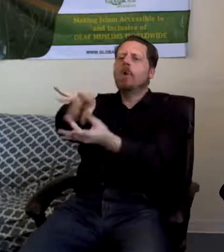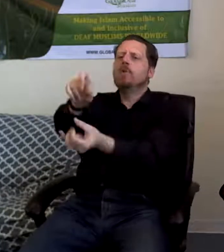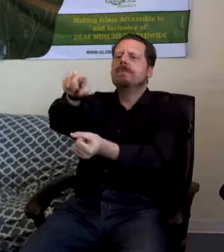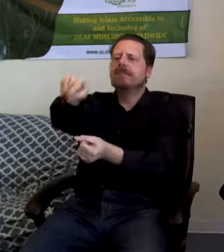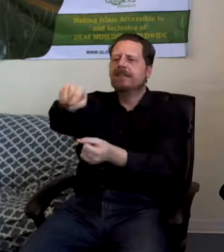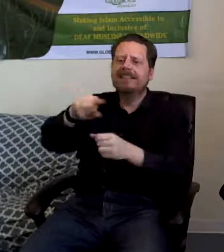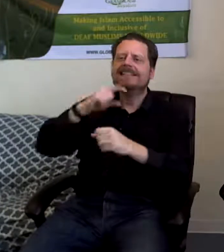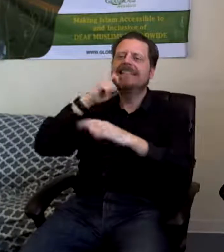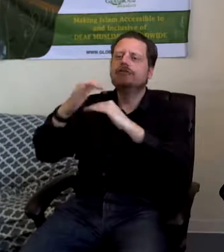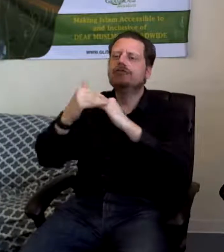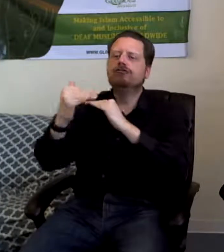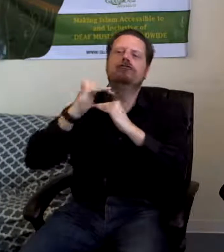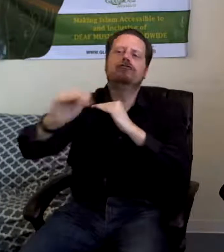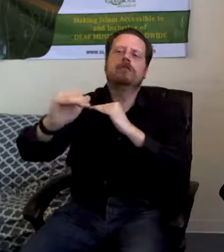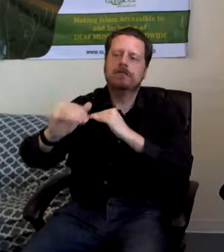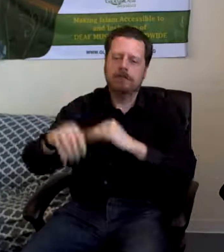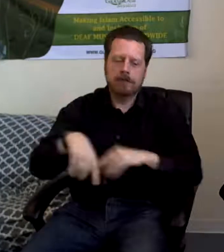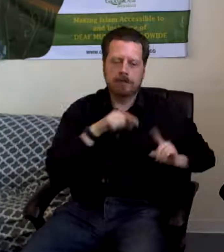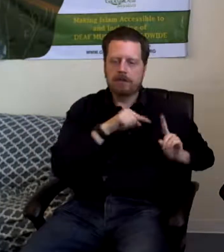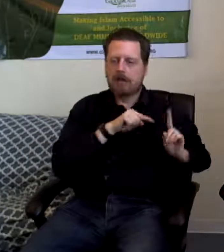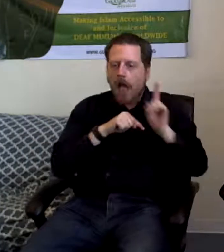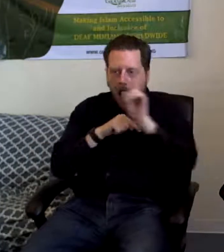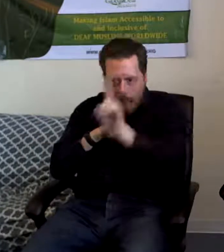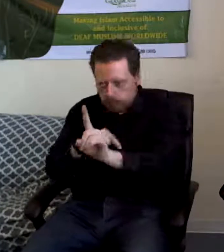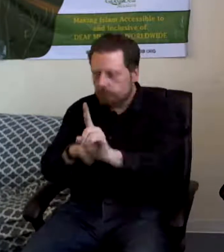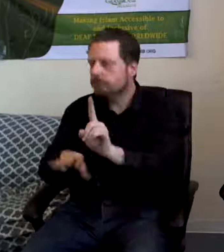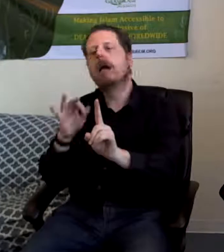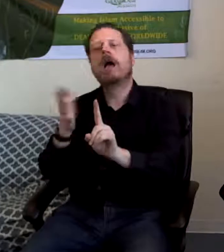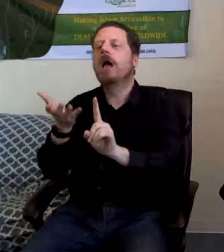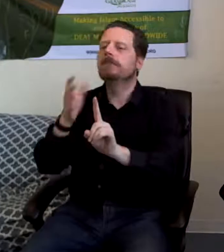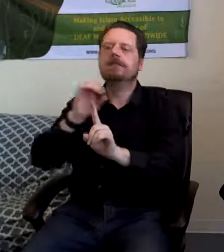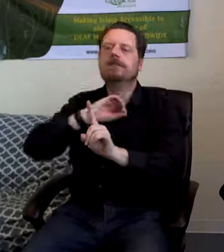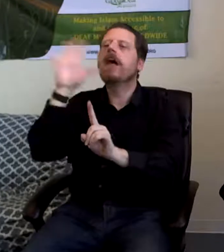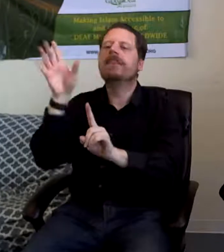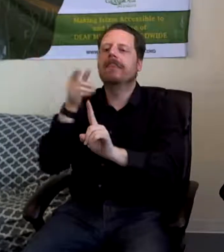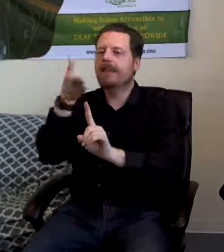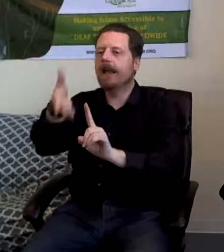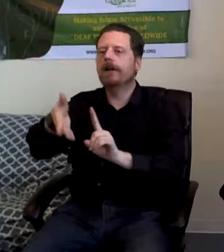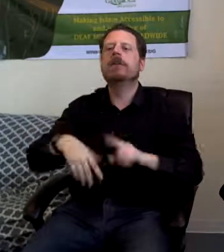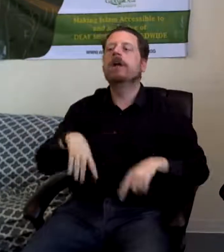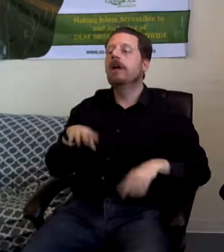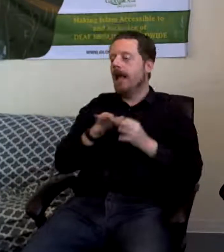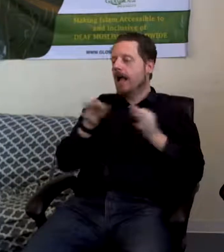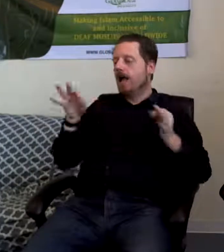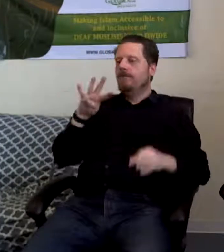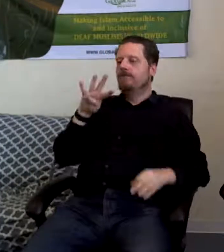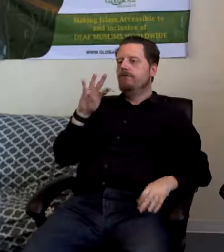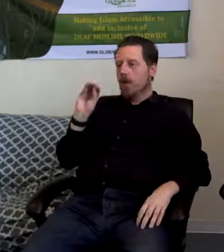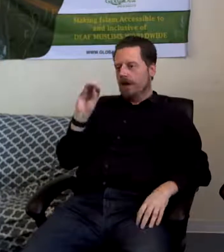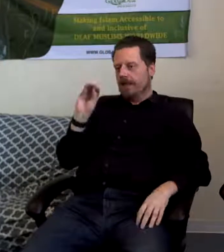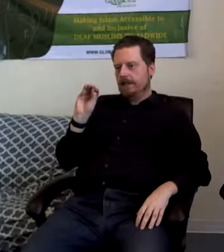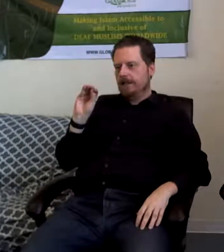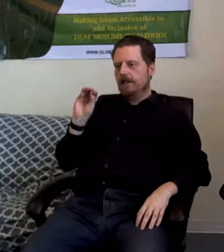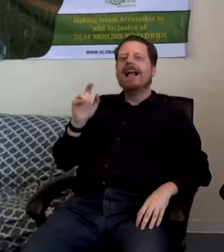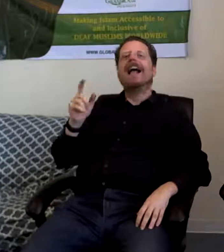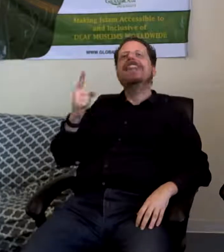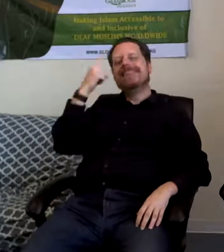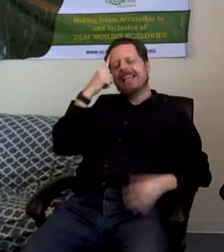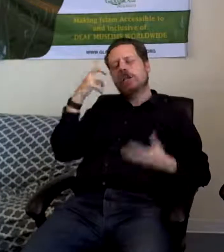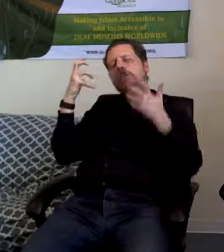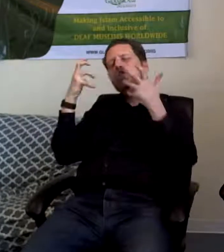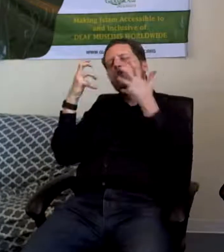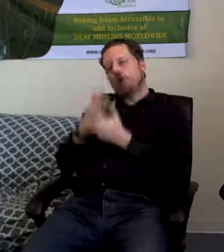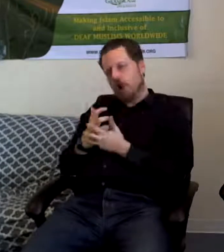is nothing. Then ayah number 40, it says, or else it is like darkness